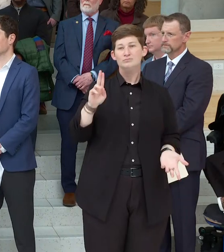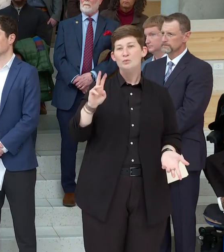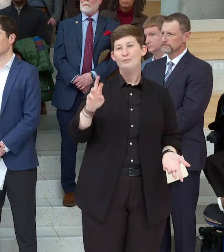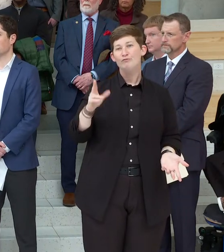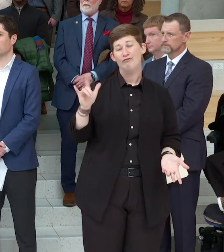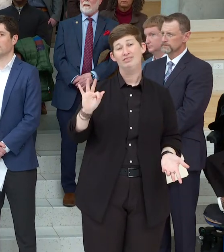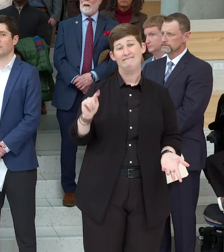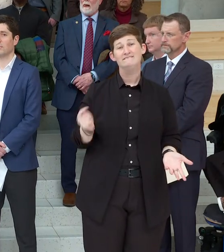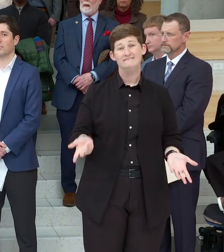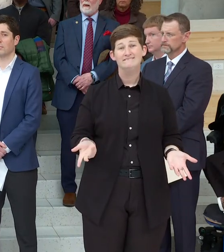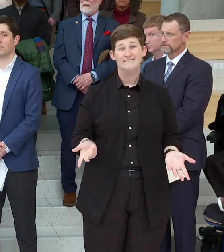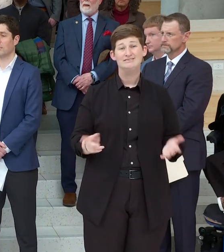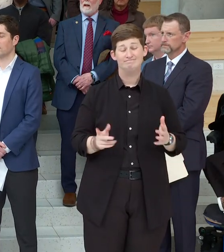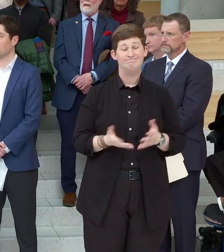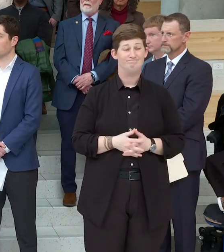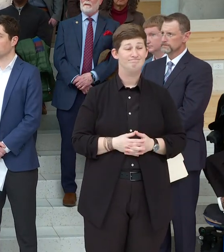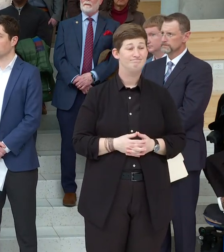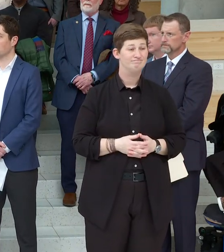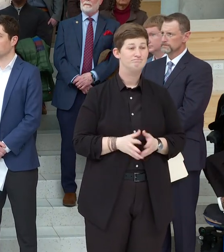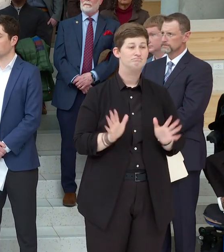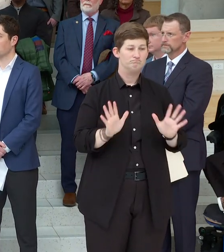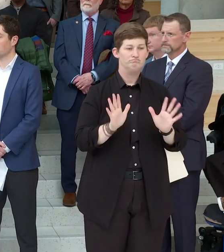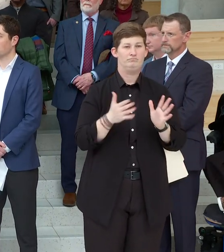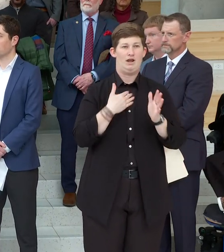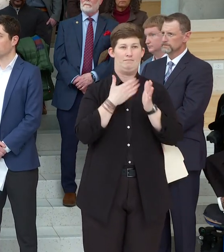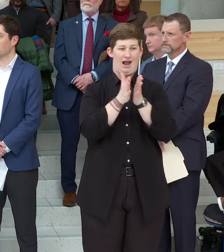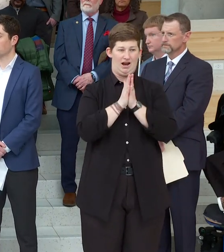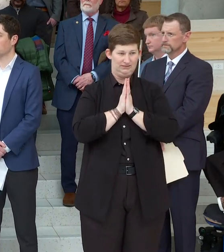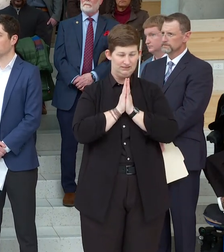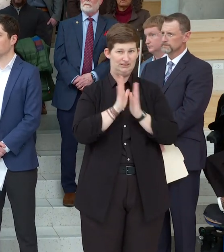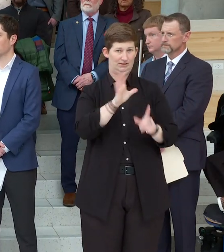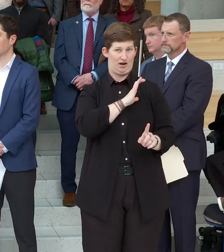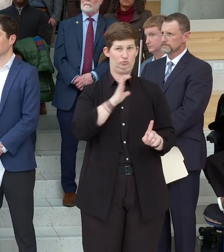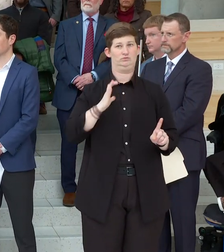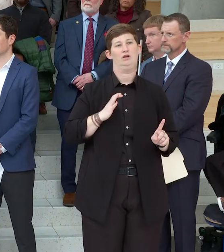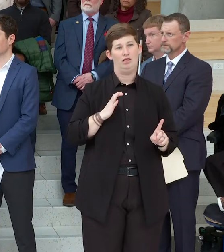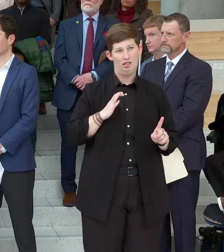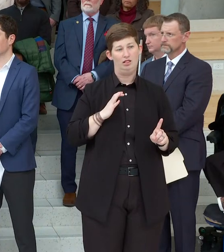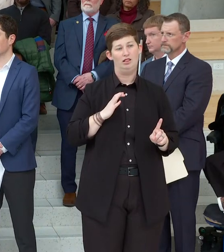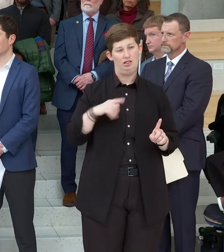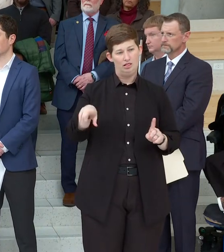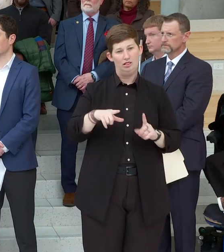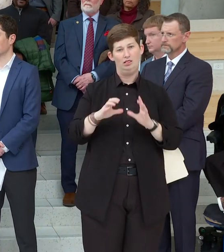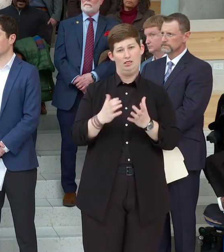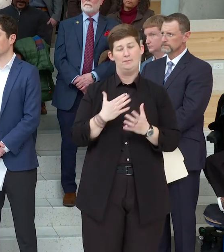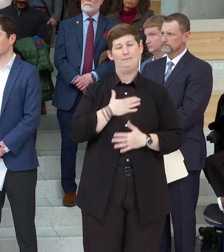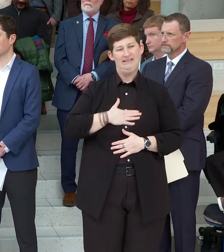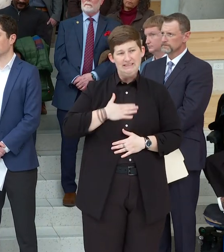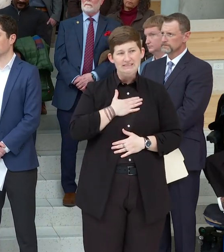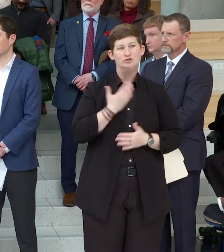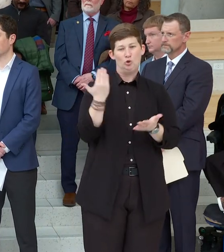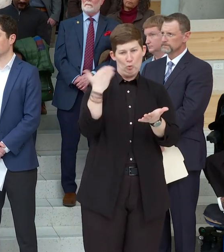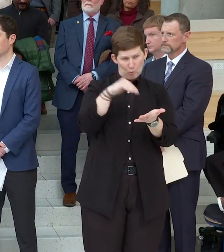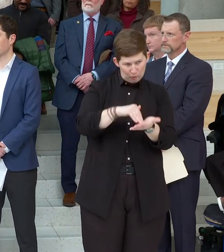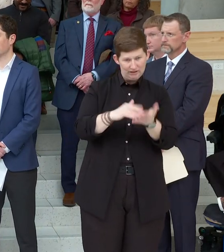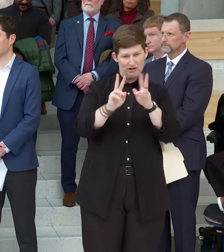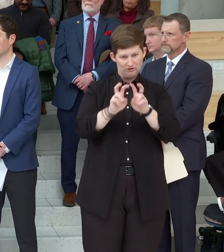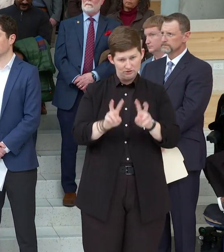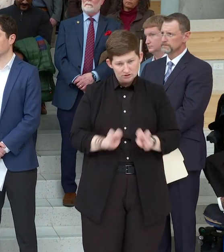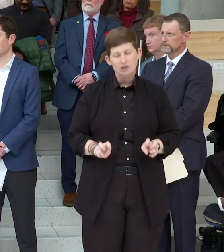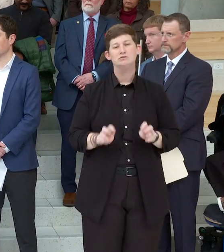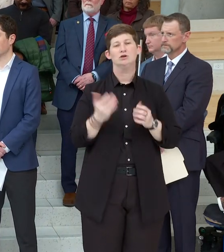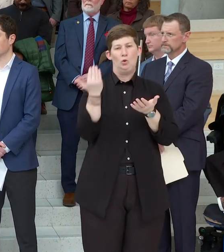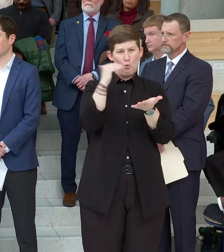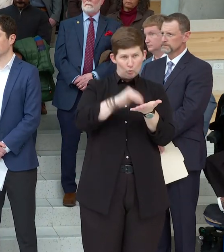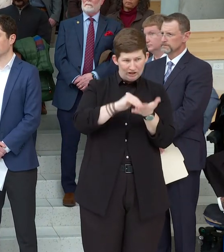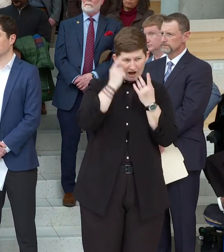the council to please take a serious look at what you've done, seriously reconsider, and let's look at the data